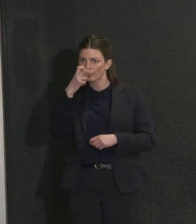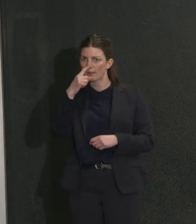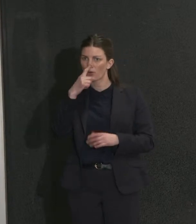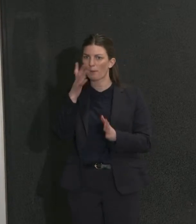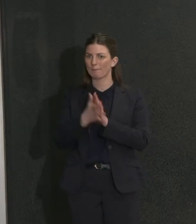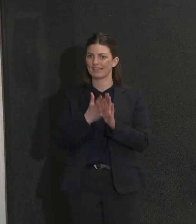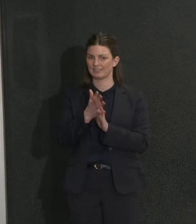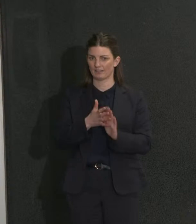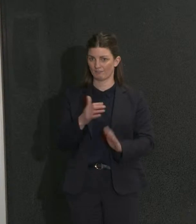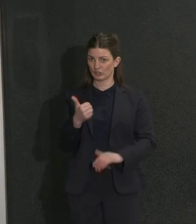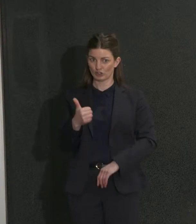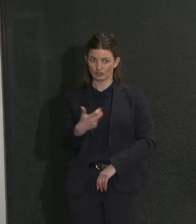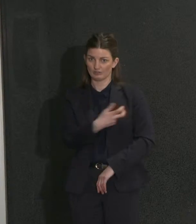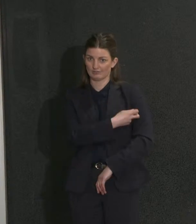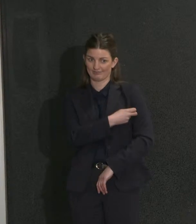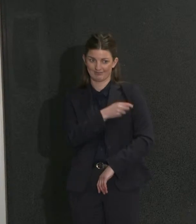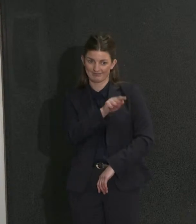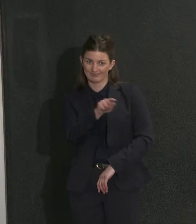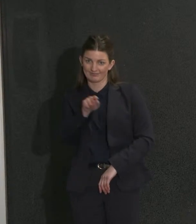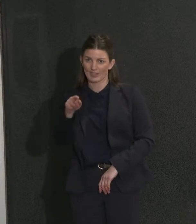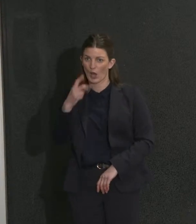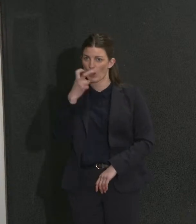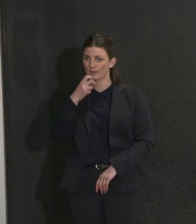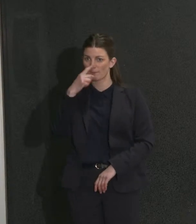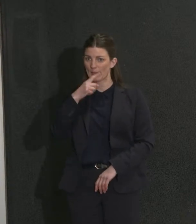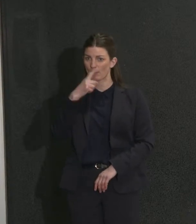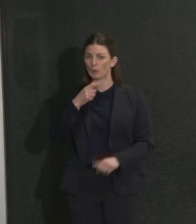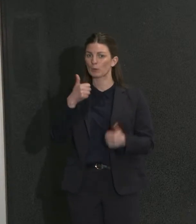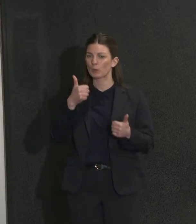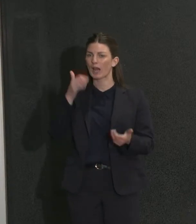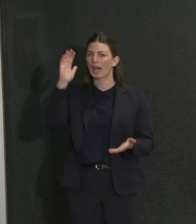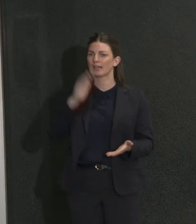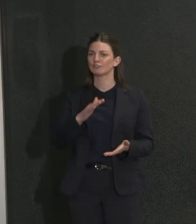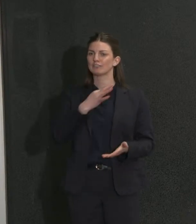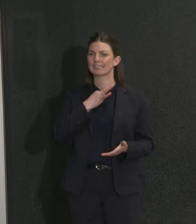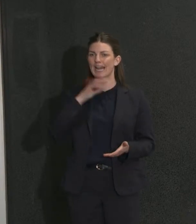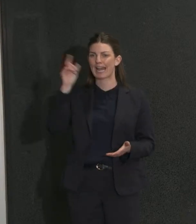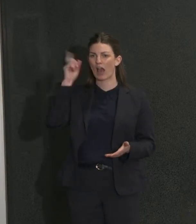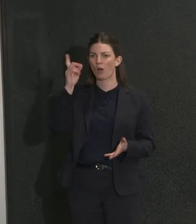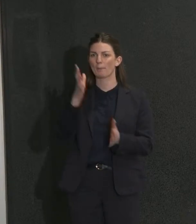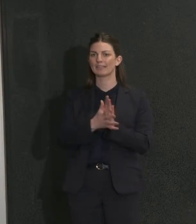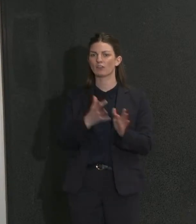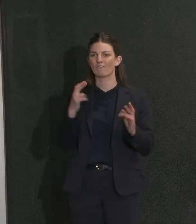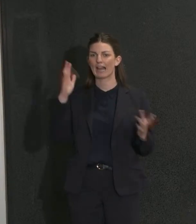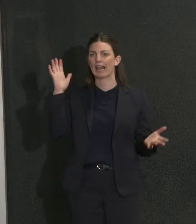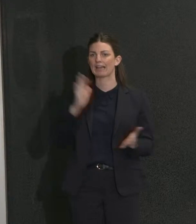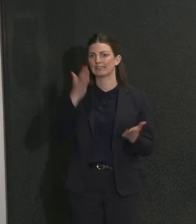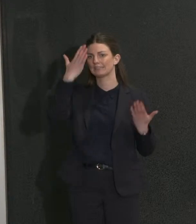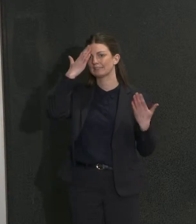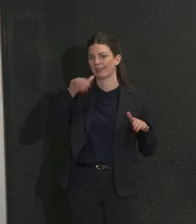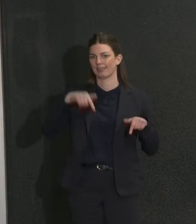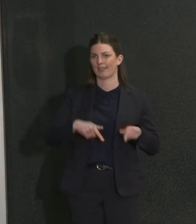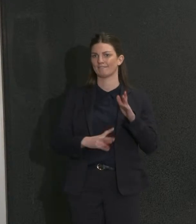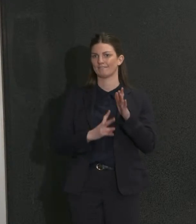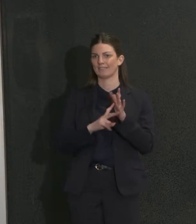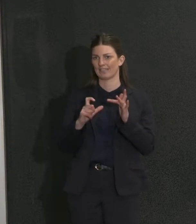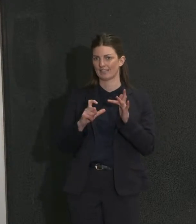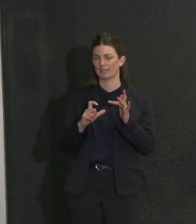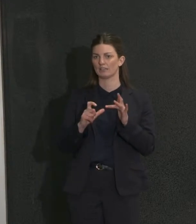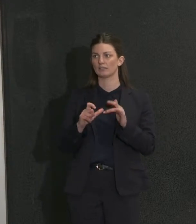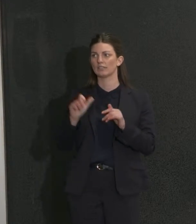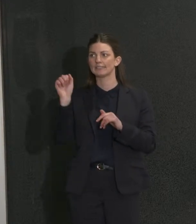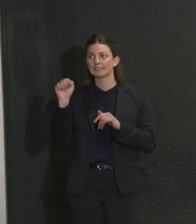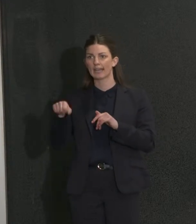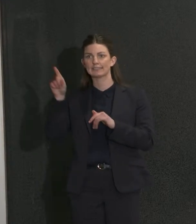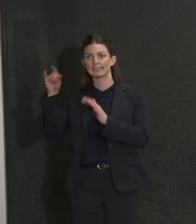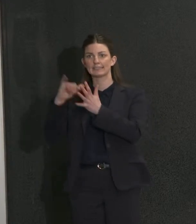things that don't happen, but I'm very pleased to see that even though they've got a terrible situation in Sydney, it's not having the